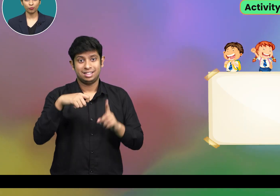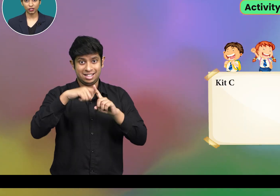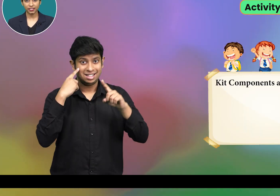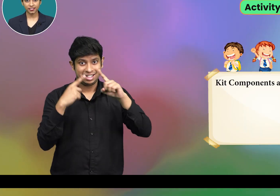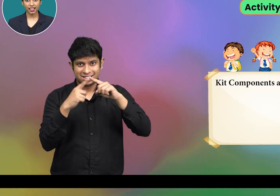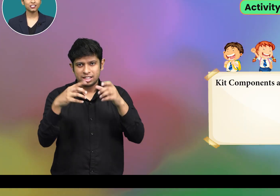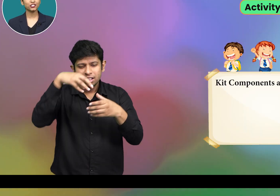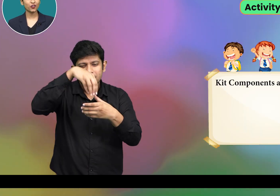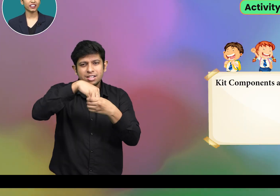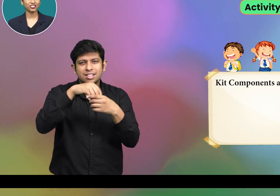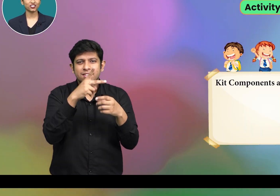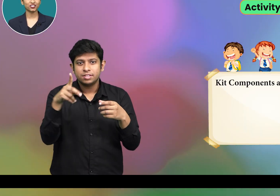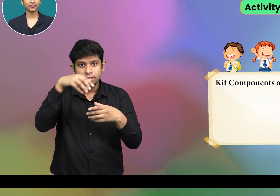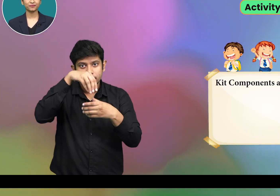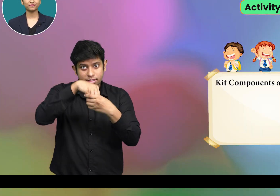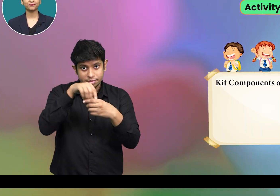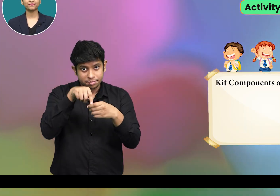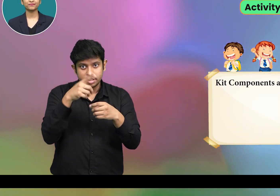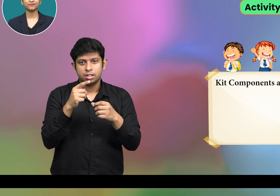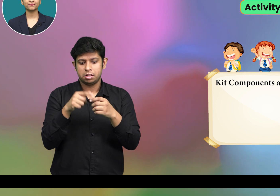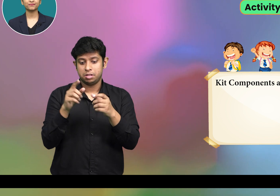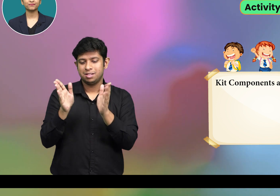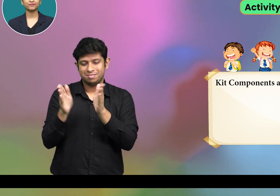Kit components and storage.